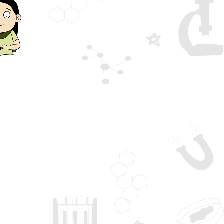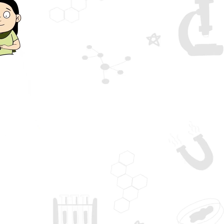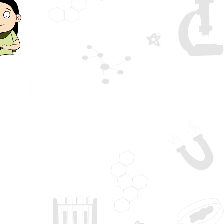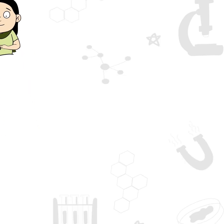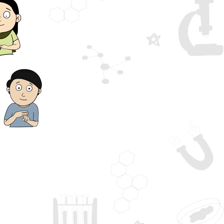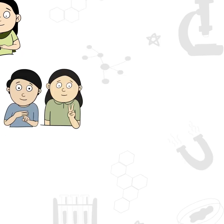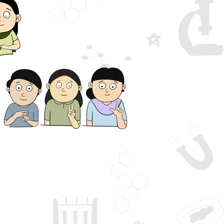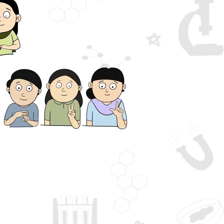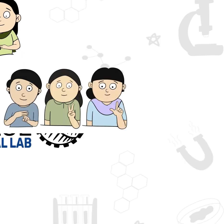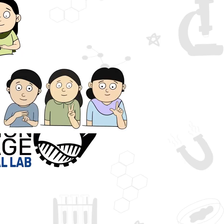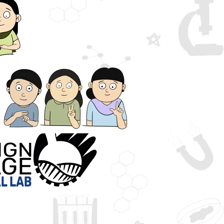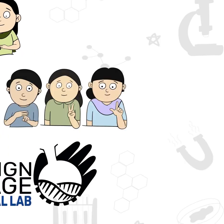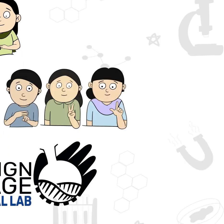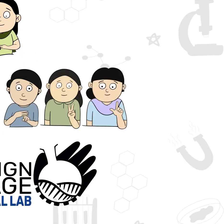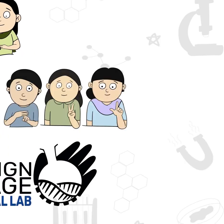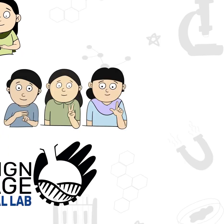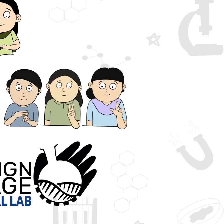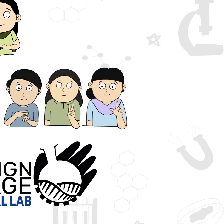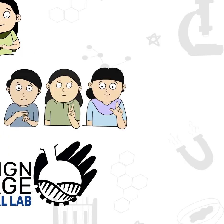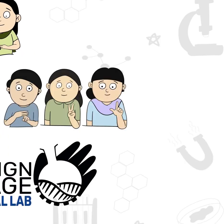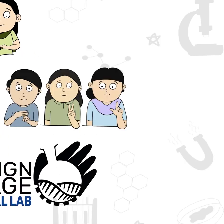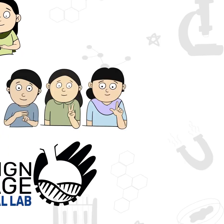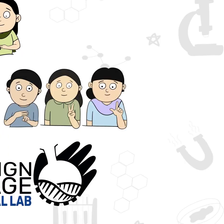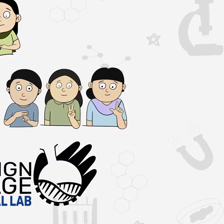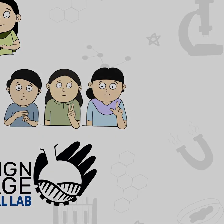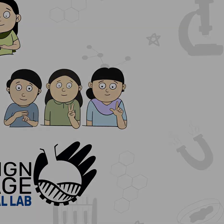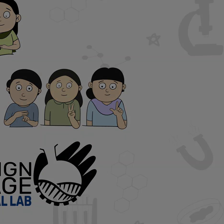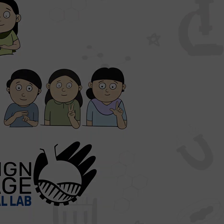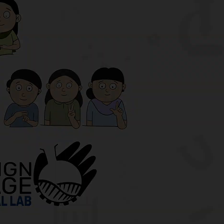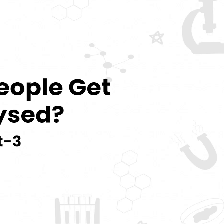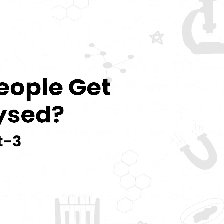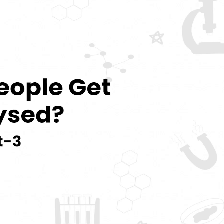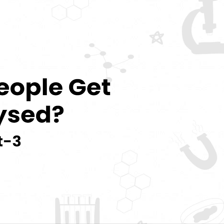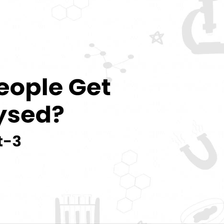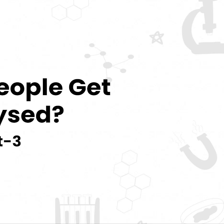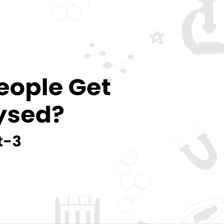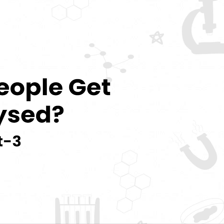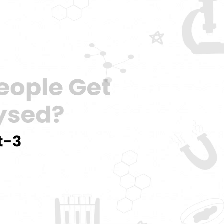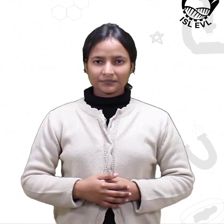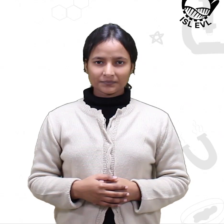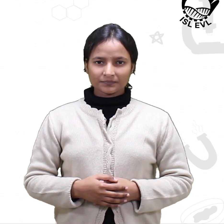Welcome to ISL Enabled Virtual Lab of CSIR.